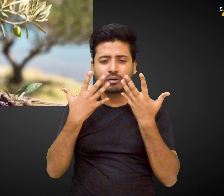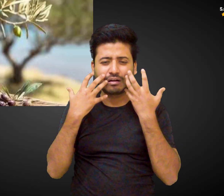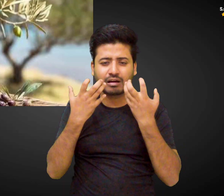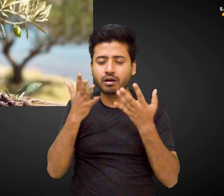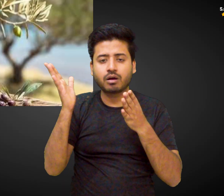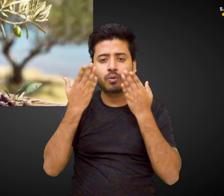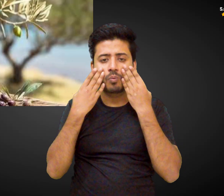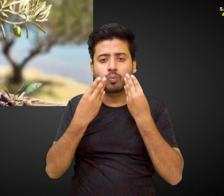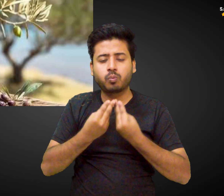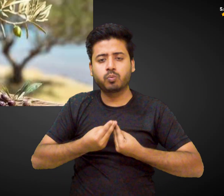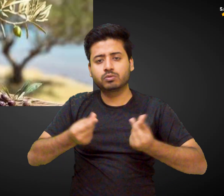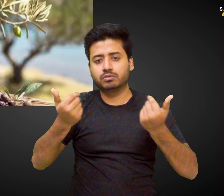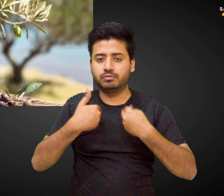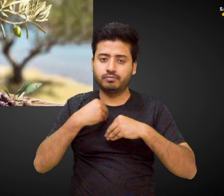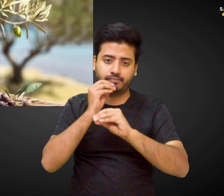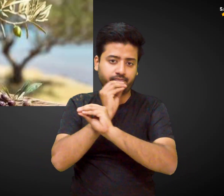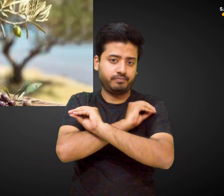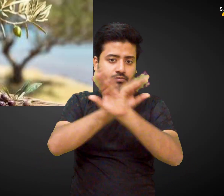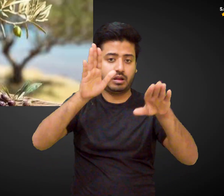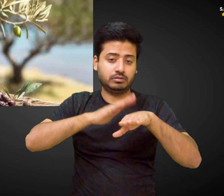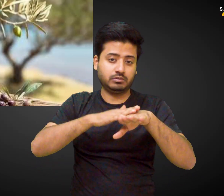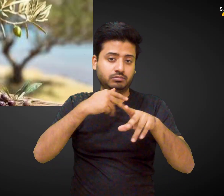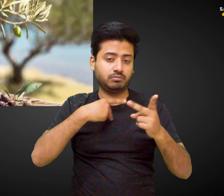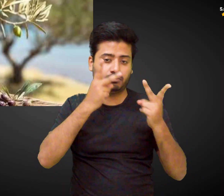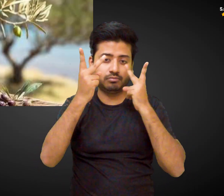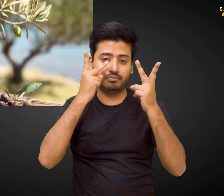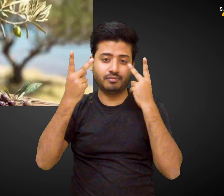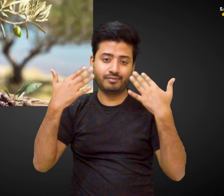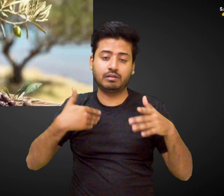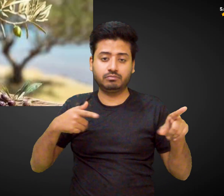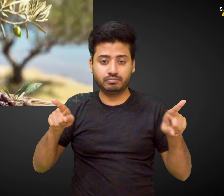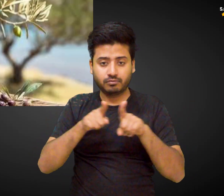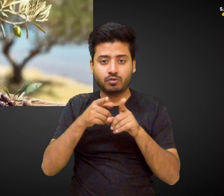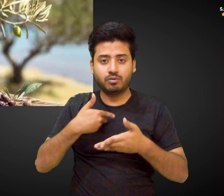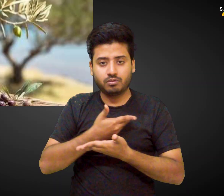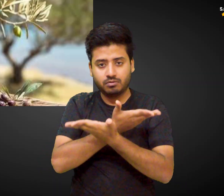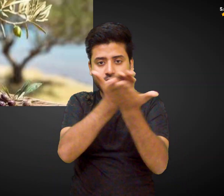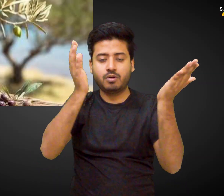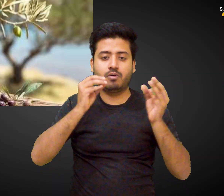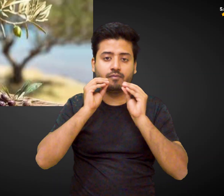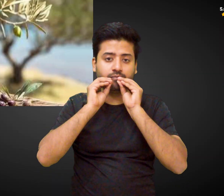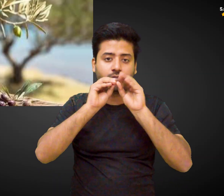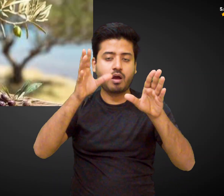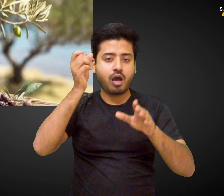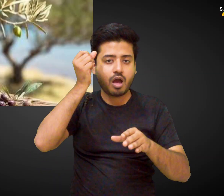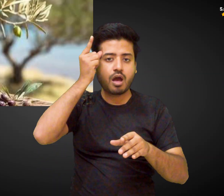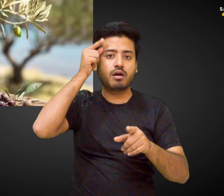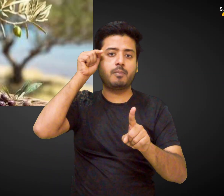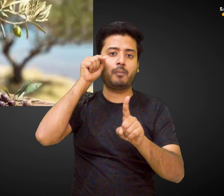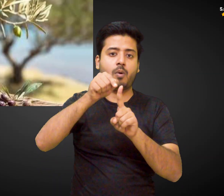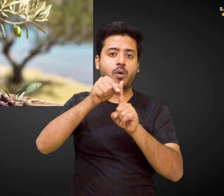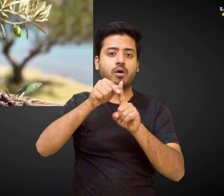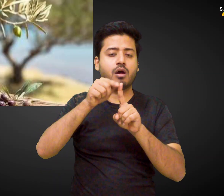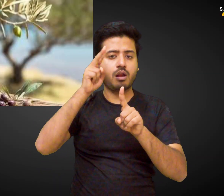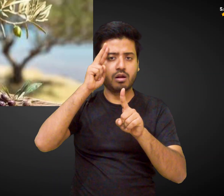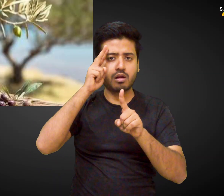processed, cold-pressed oil that contains the most polyphenols and antioxidants. It is best used raw or for low-heat cooking, like drizzling